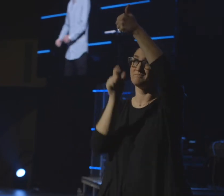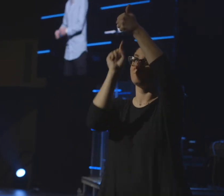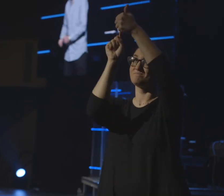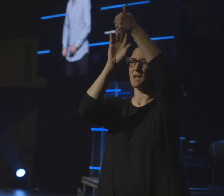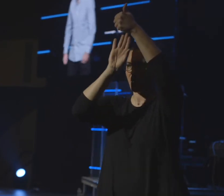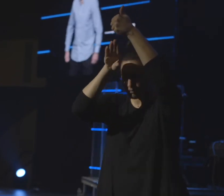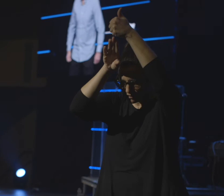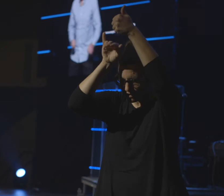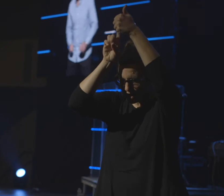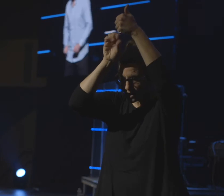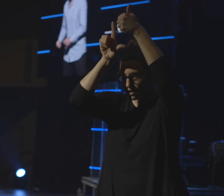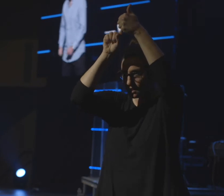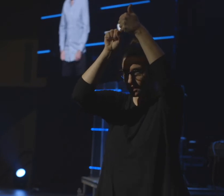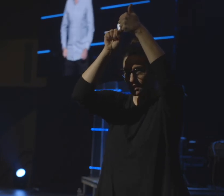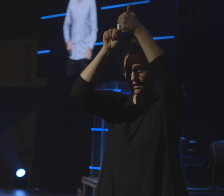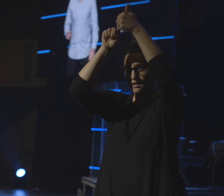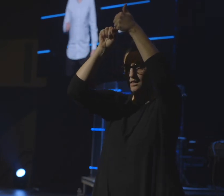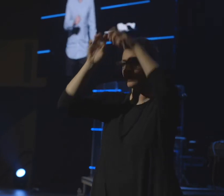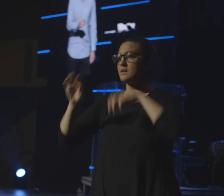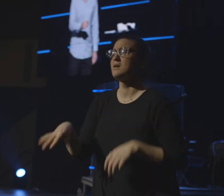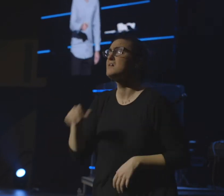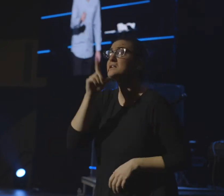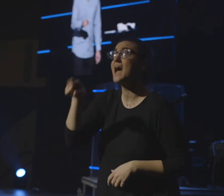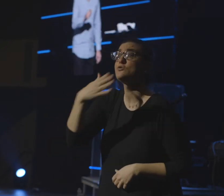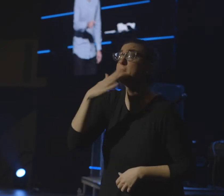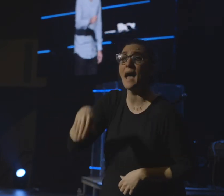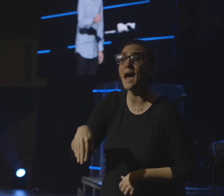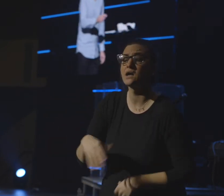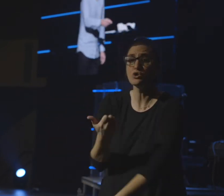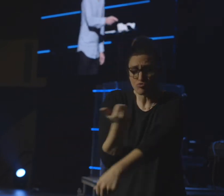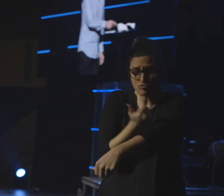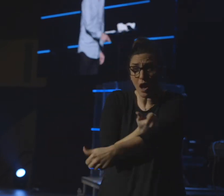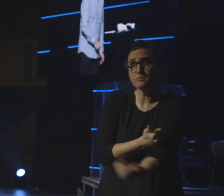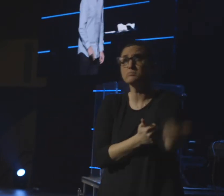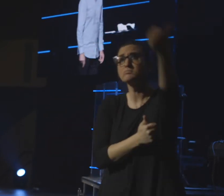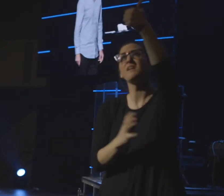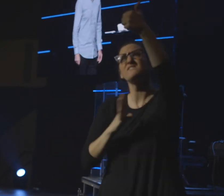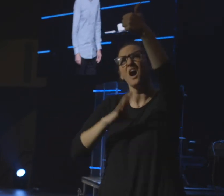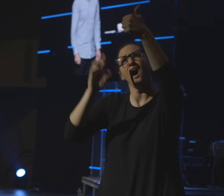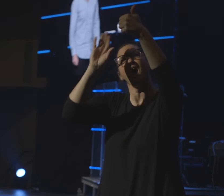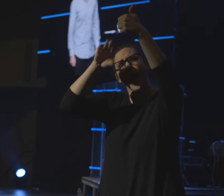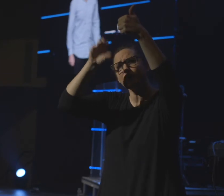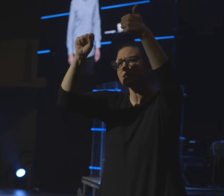I don't do drugs anymore. I don't, you know, anything that's more important to you than God.